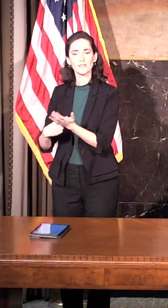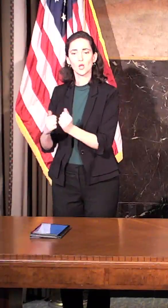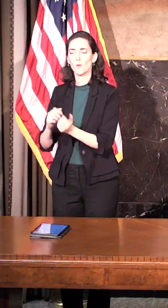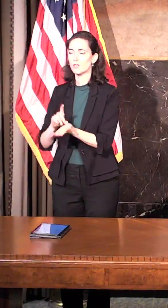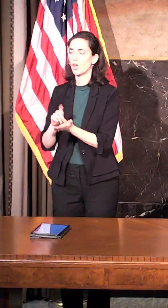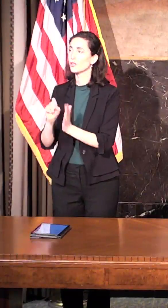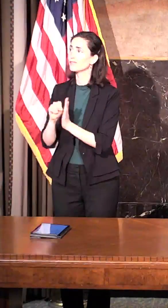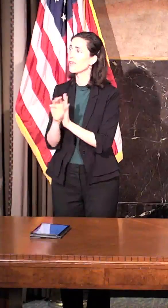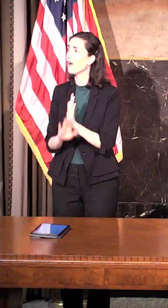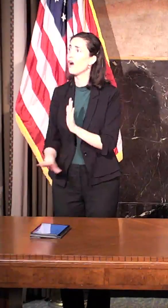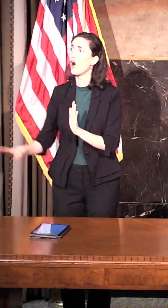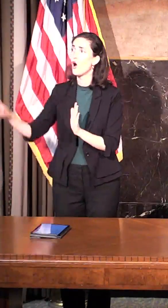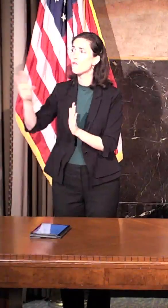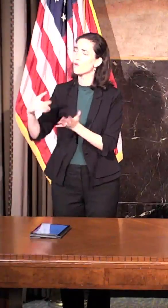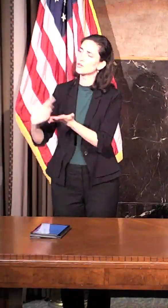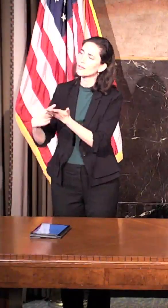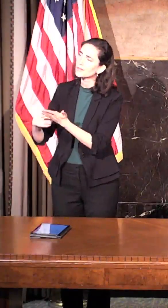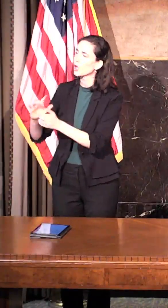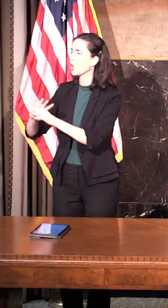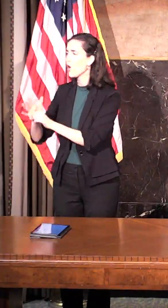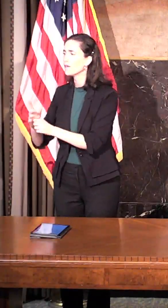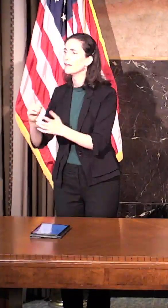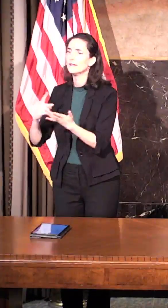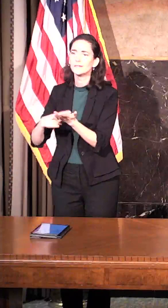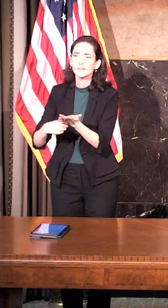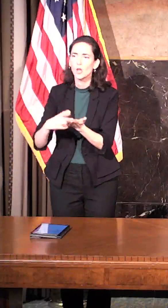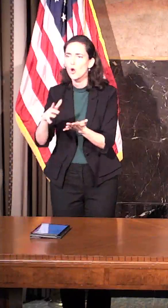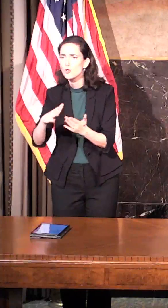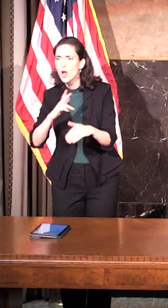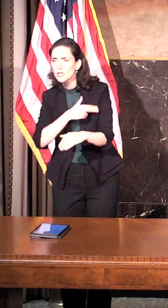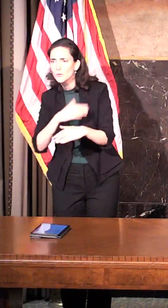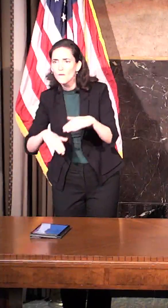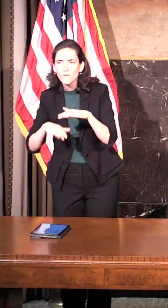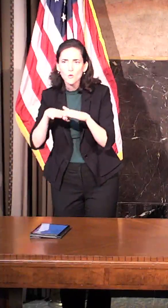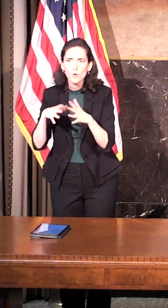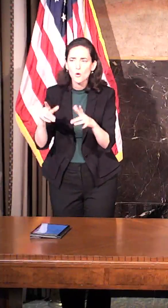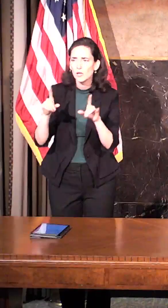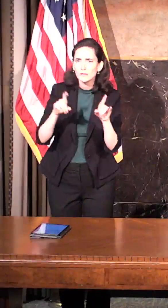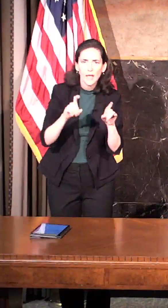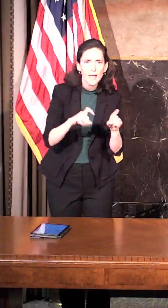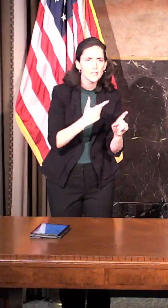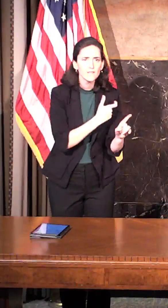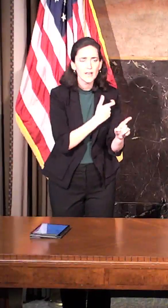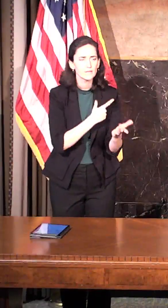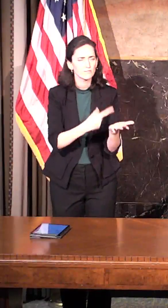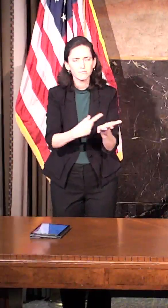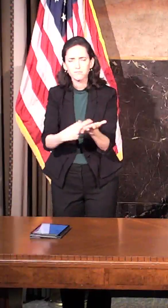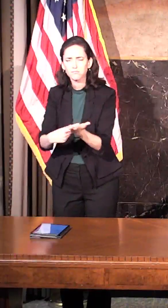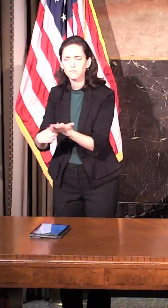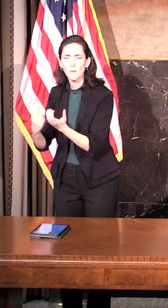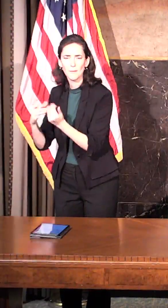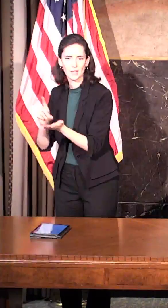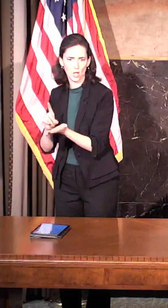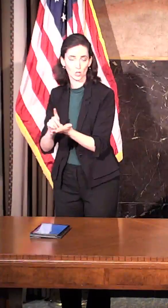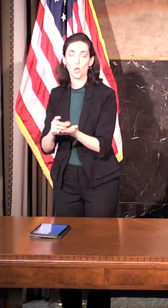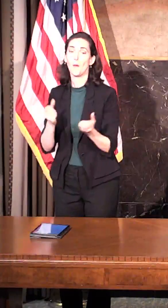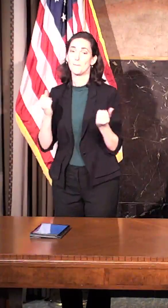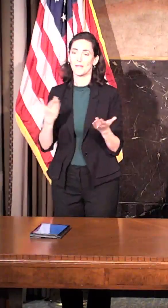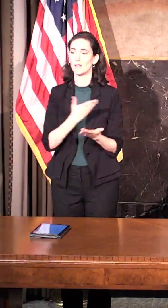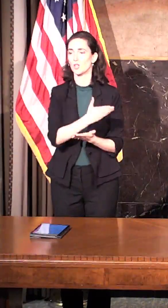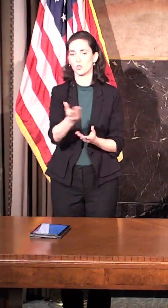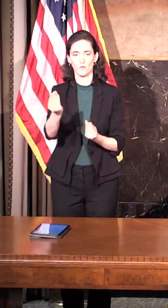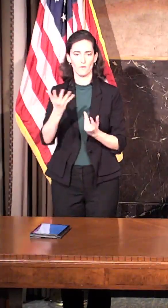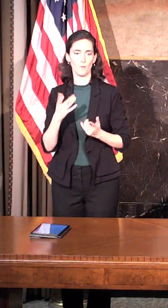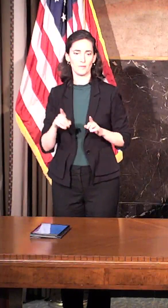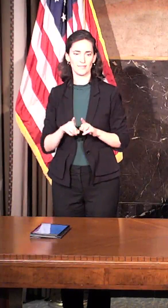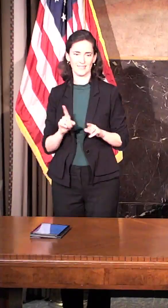the state about COVID, about capacity and different things, testing and vaccinations. A number of them have mentioned to me